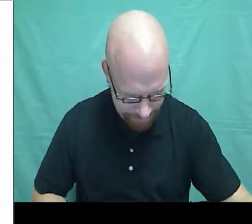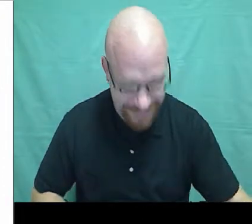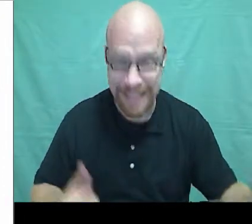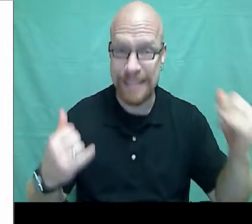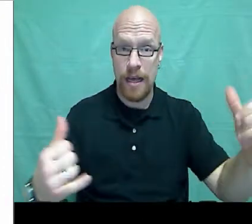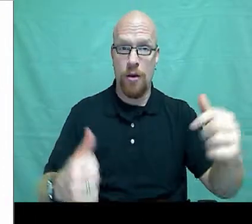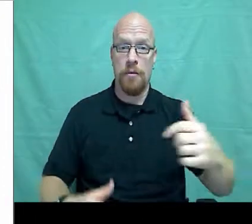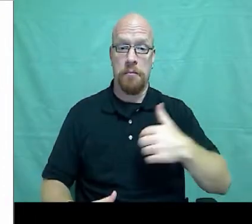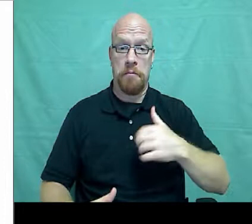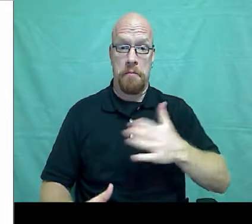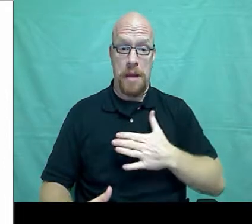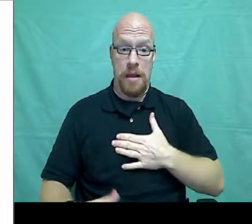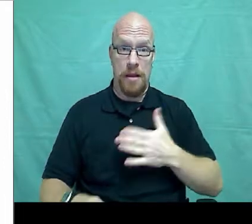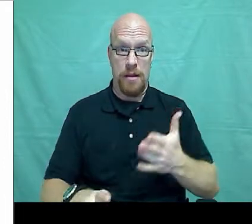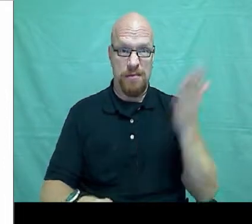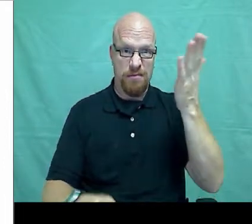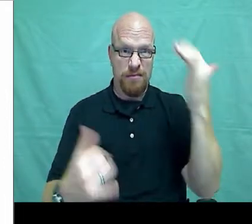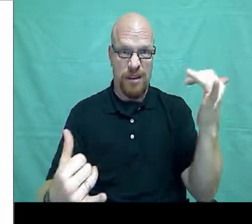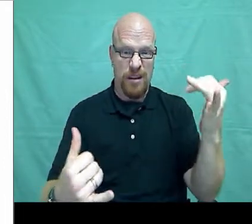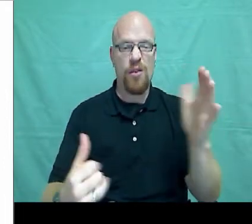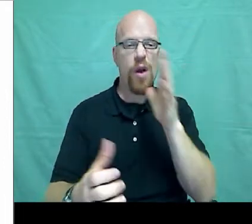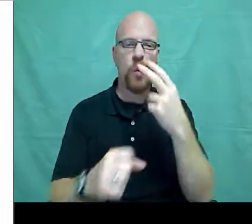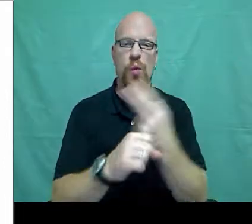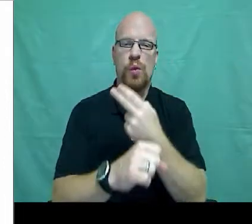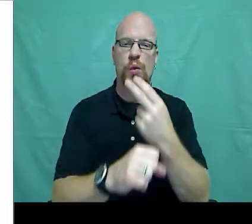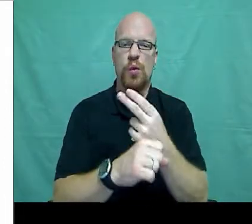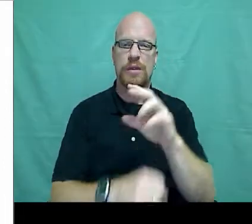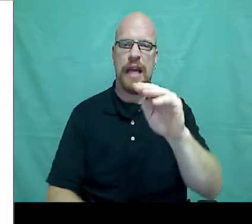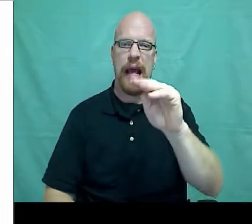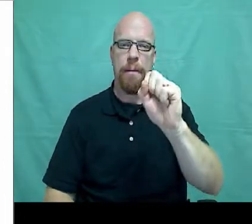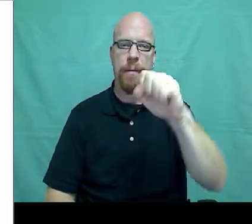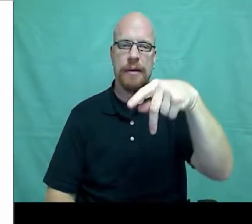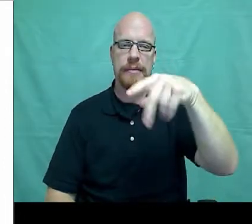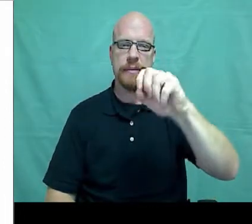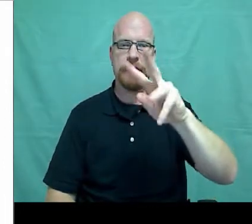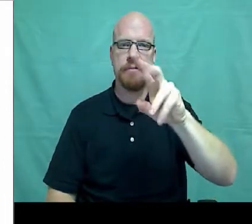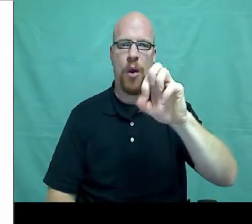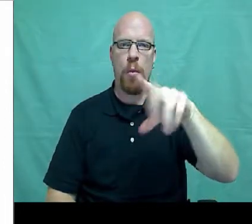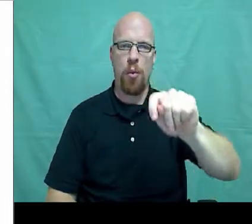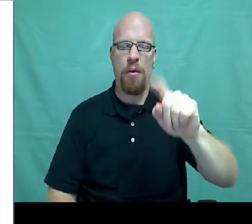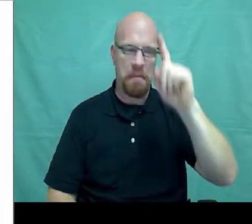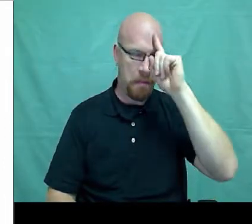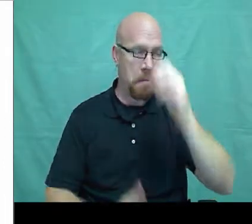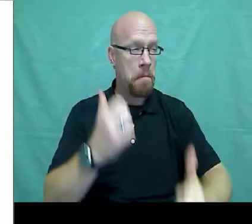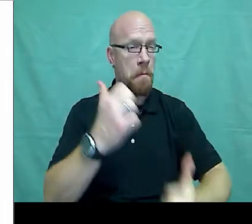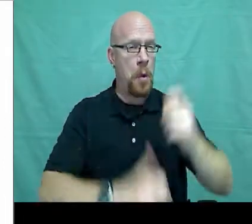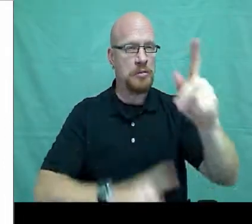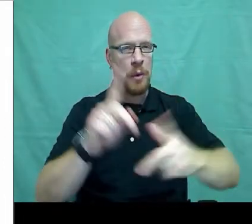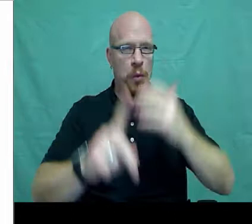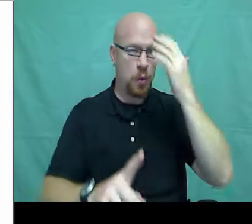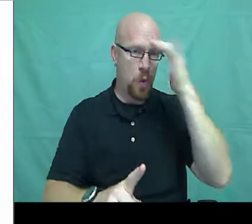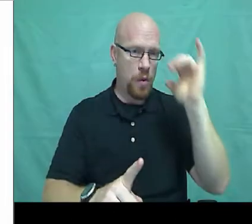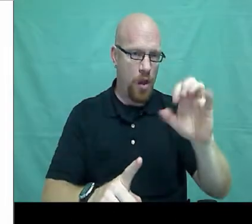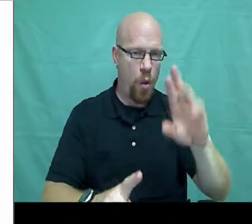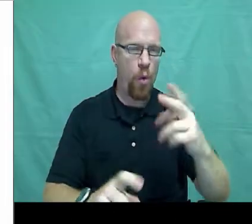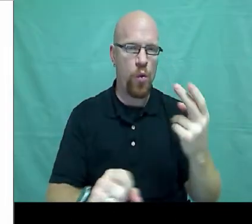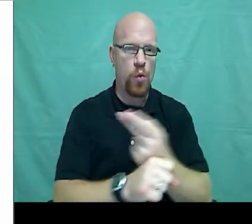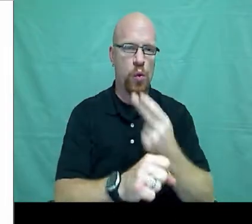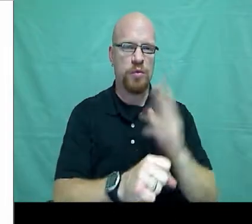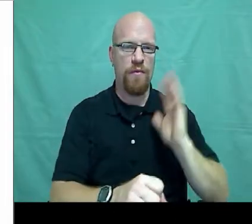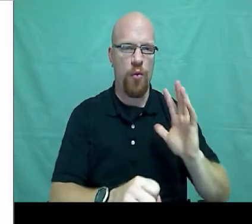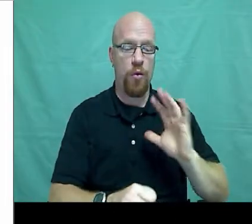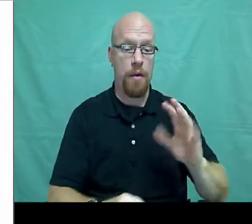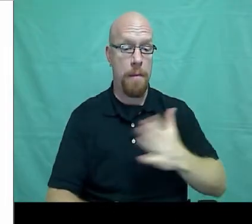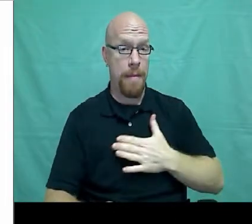Now, what I use is the Microsoft PowerPoint program for the Mac. Most people